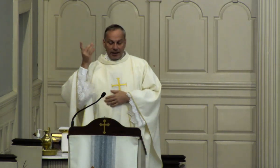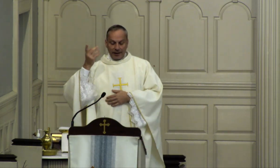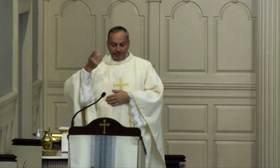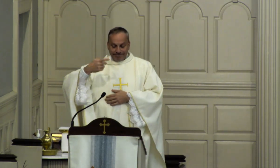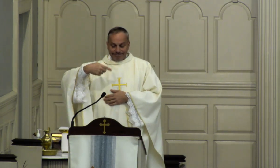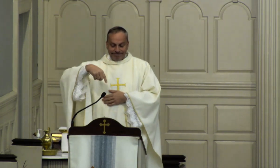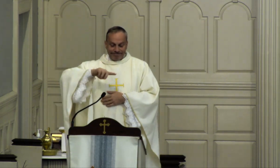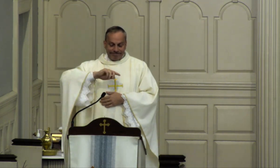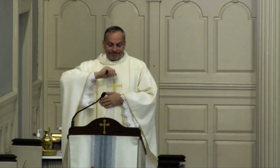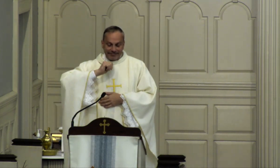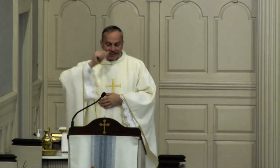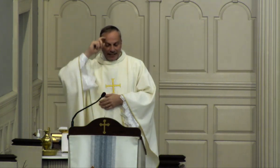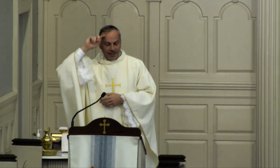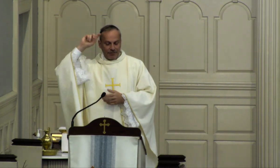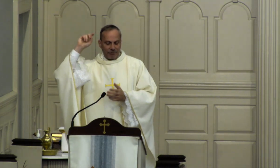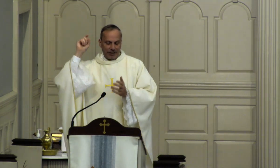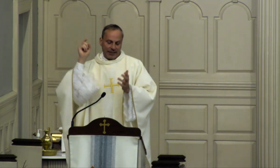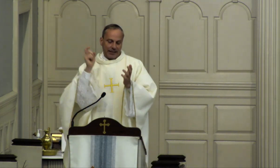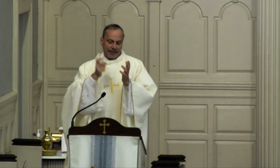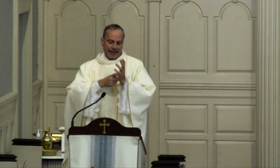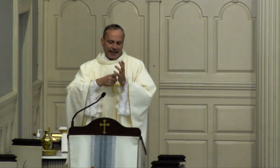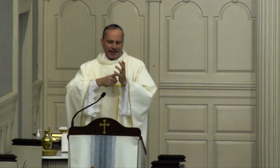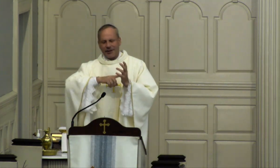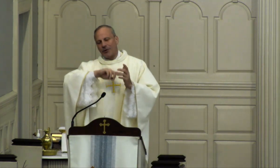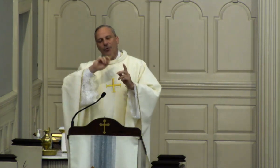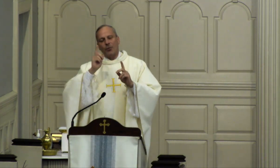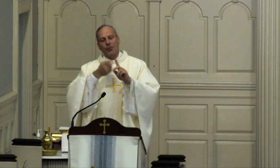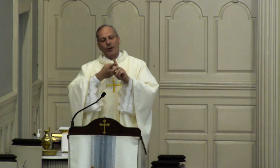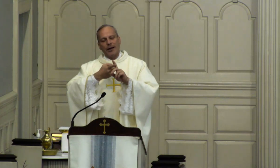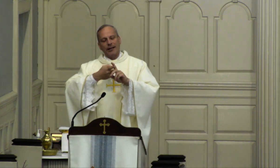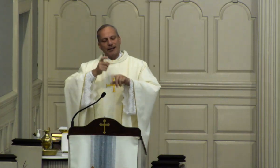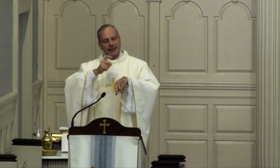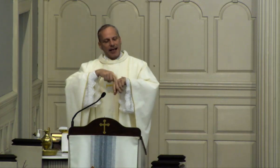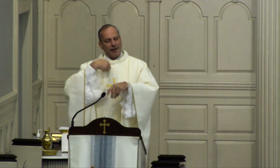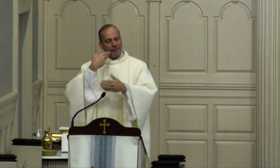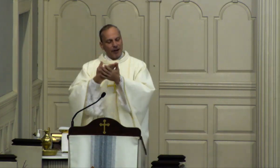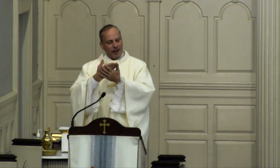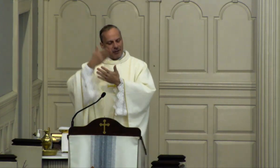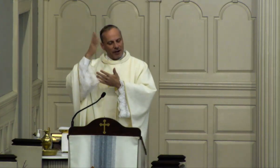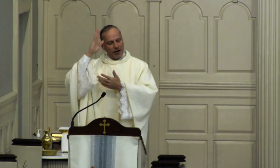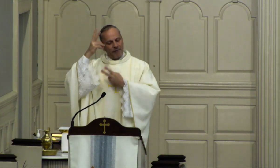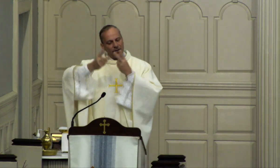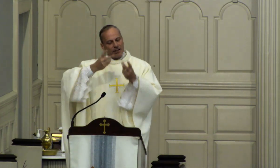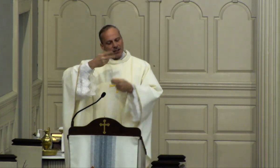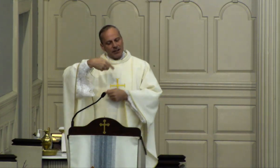because you did not recognize the time of your visitation."